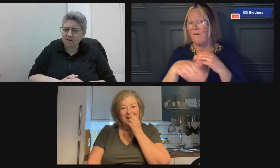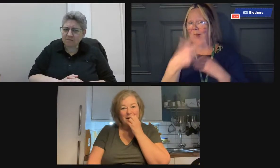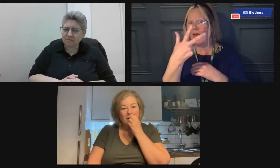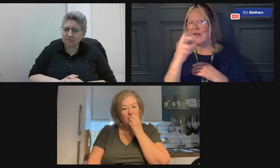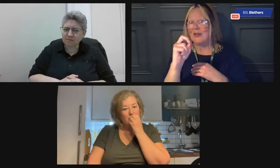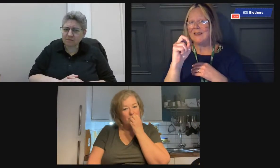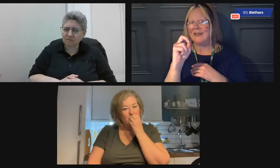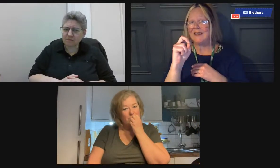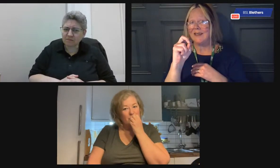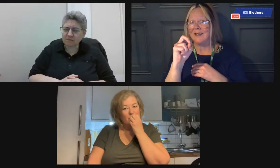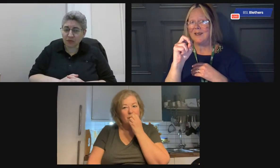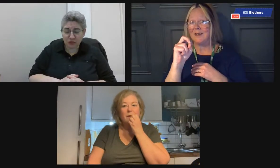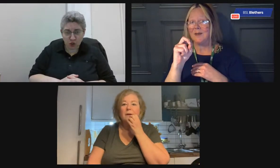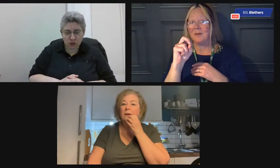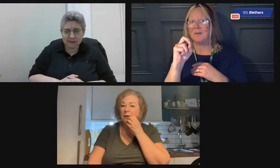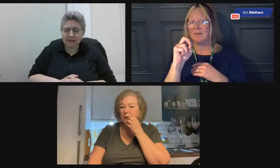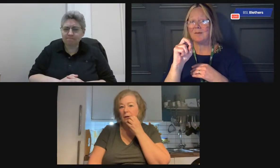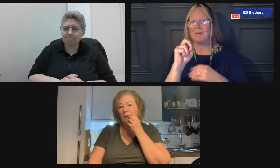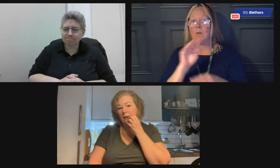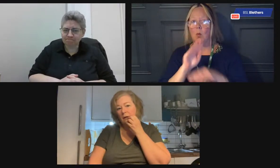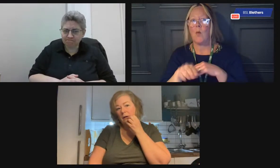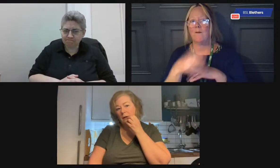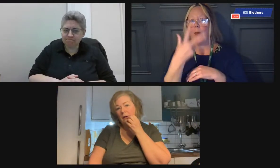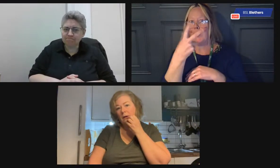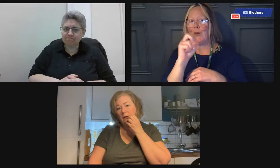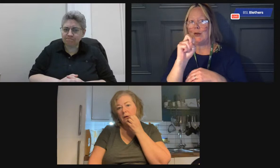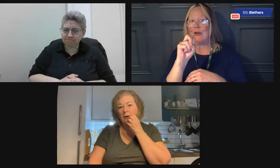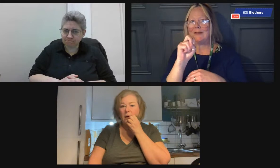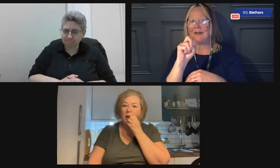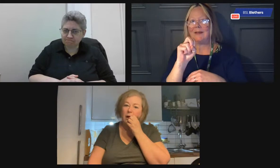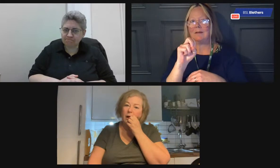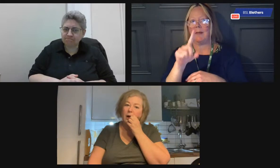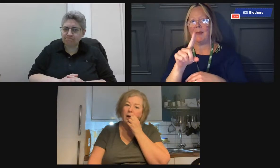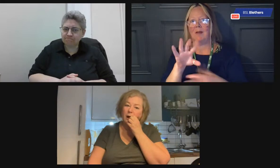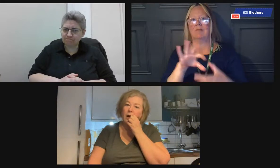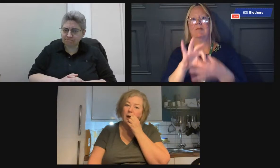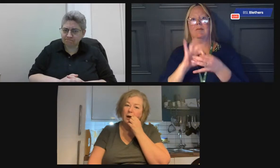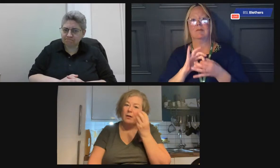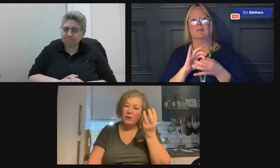time? Well, I'd say altogether it's over 30,